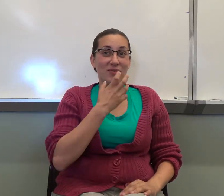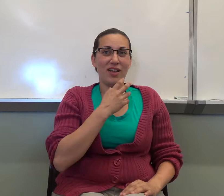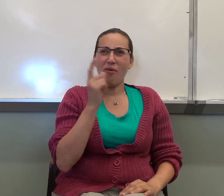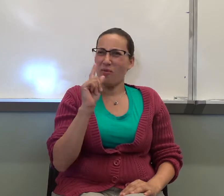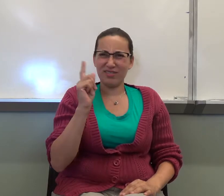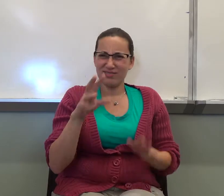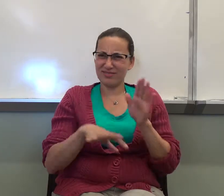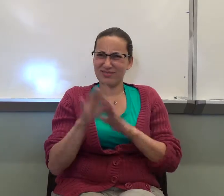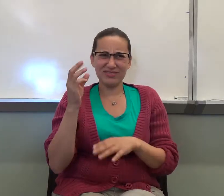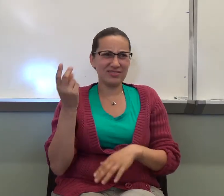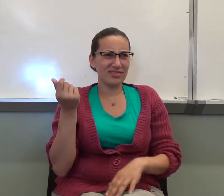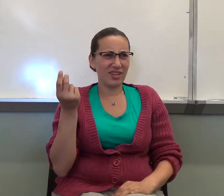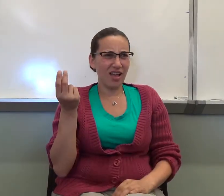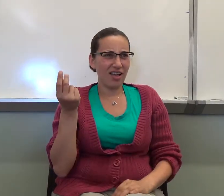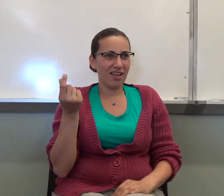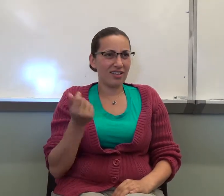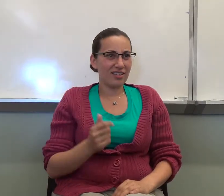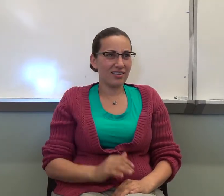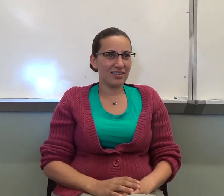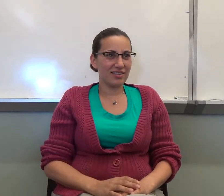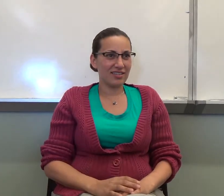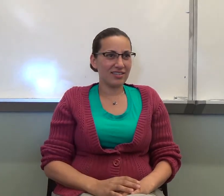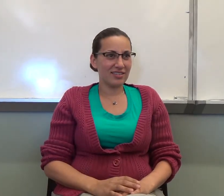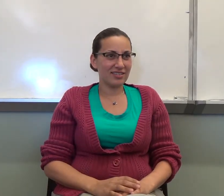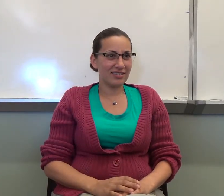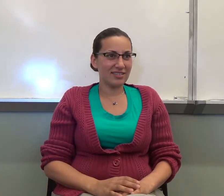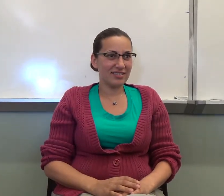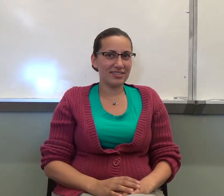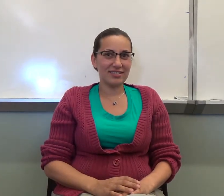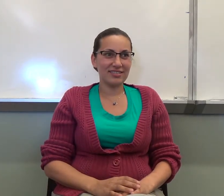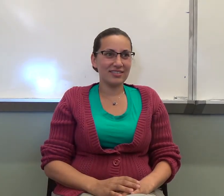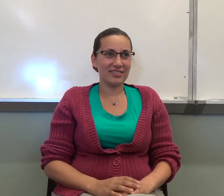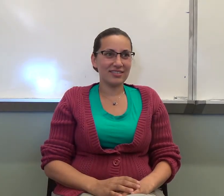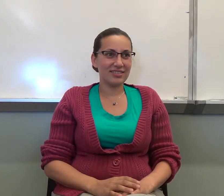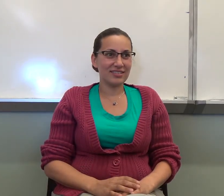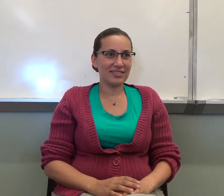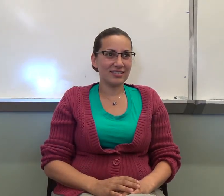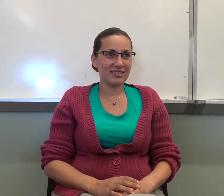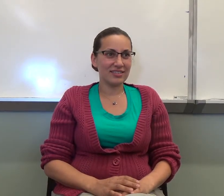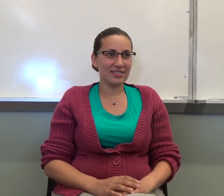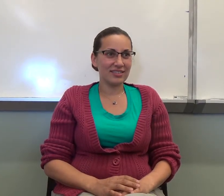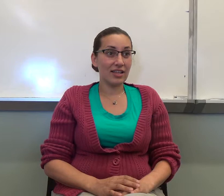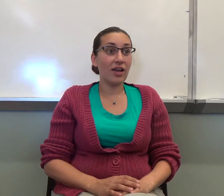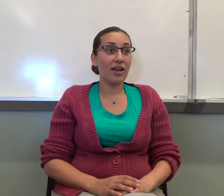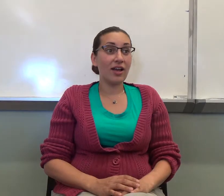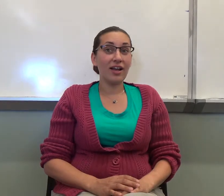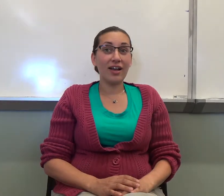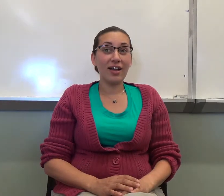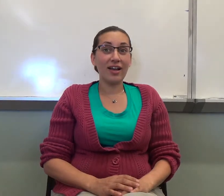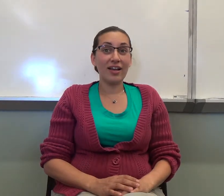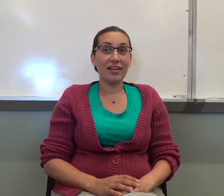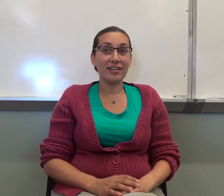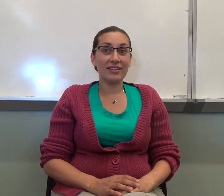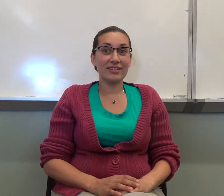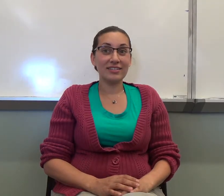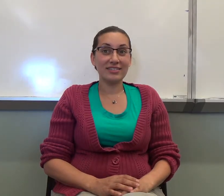You know, in other words, the exponent notation is very common in algebra. We've got to learn what to do with that.